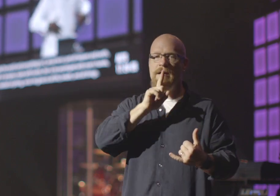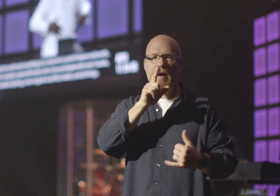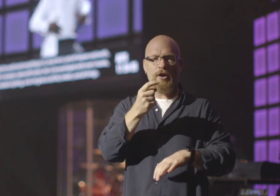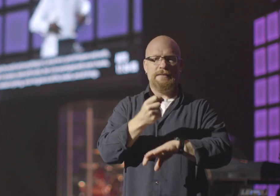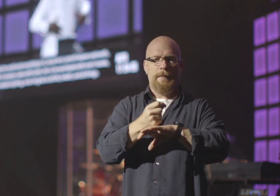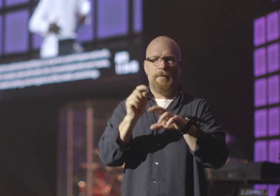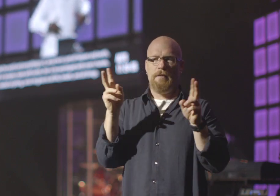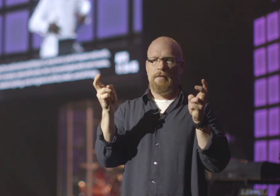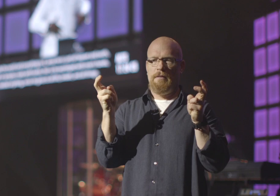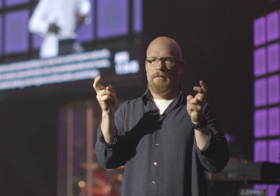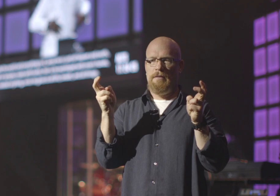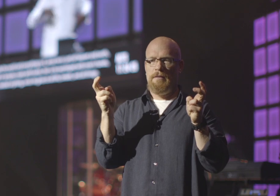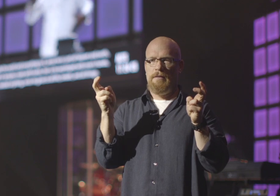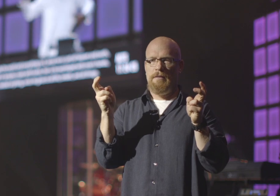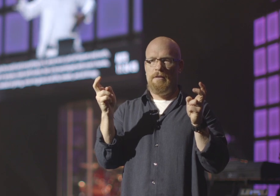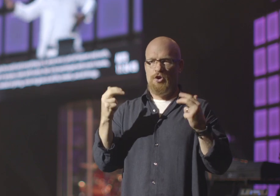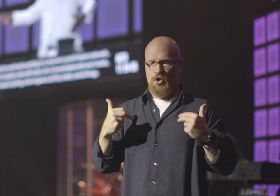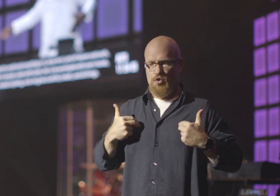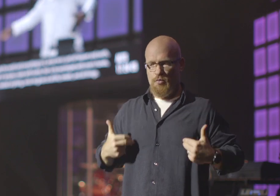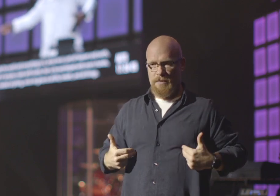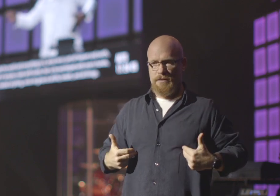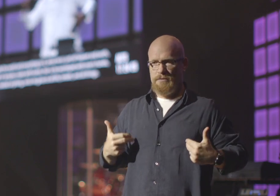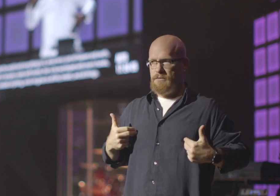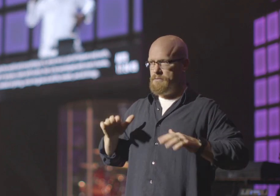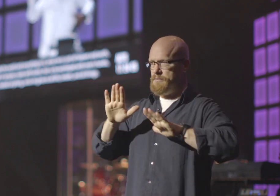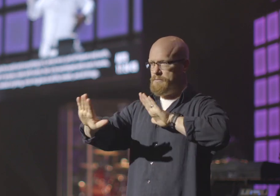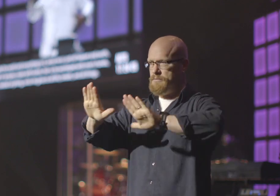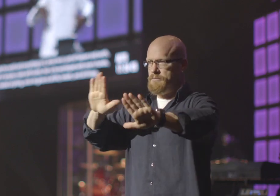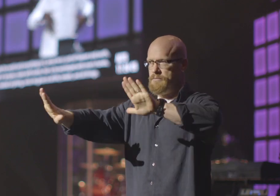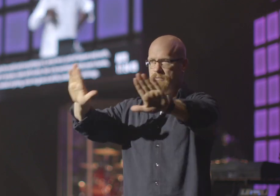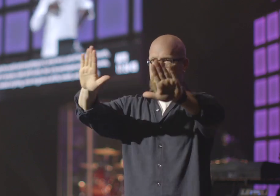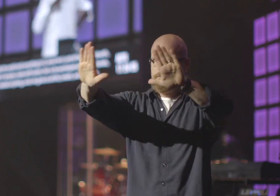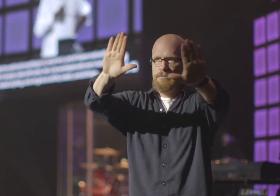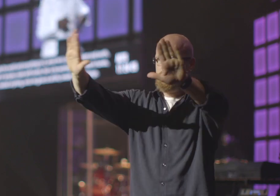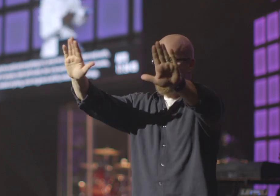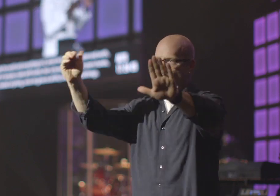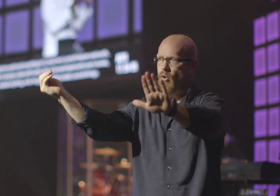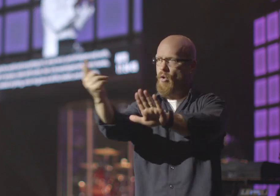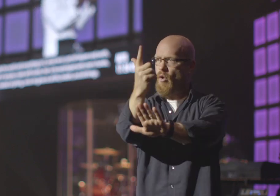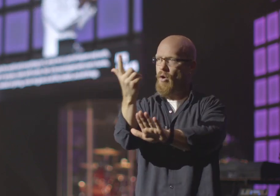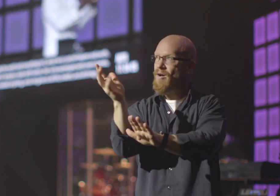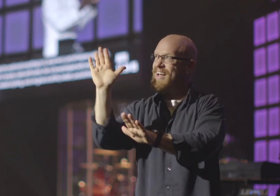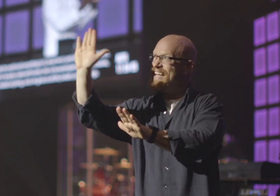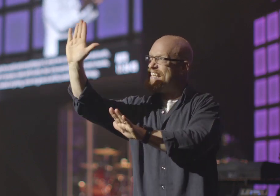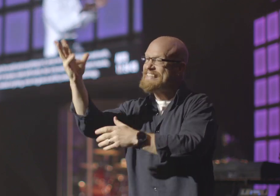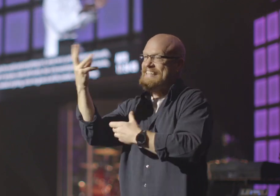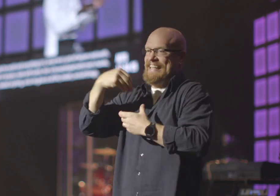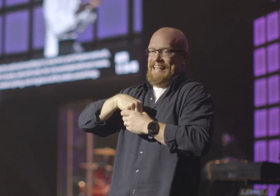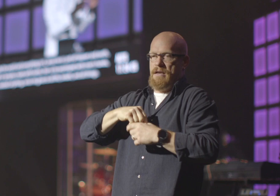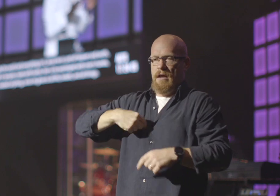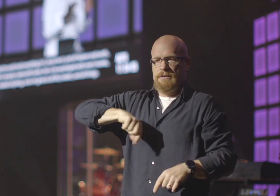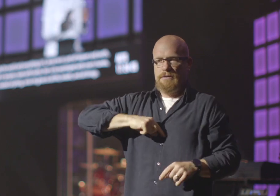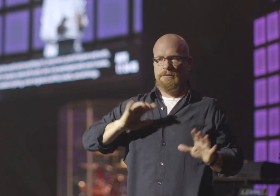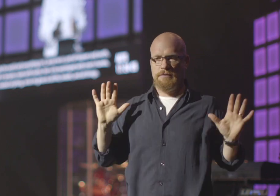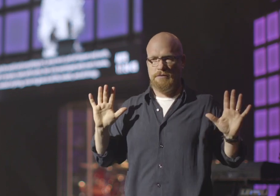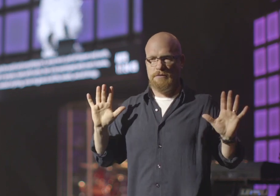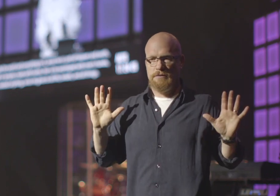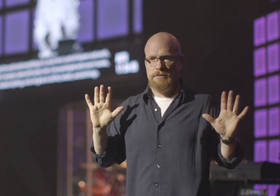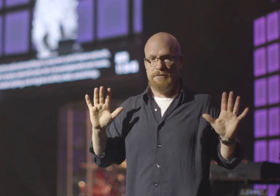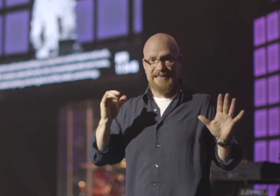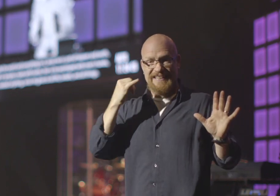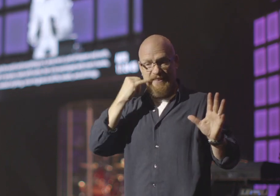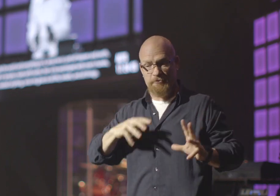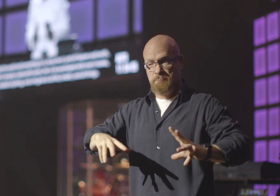God. God is not next door. He's not in the neighborhood. I'm telling you, if you have received Jesus as your personal